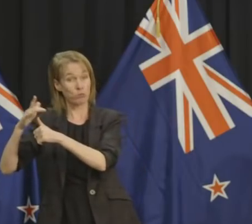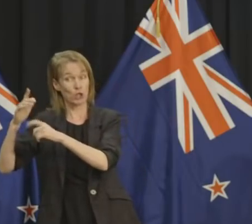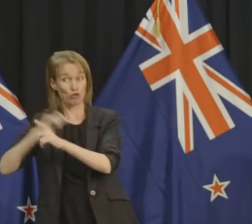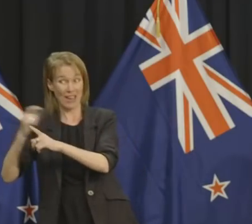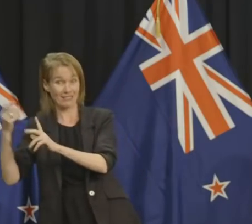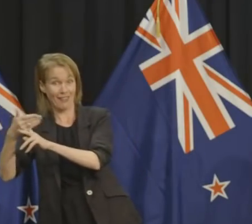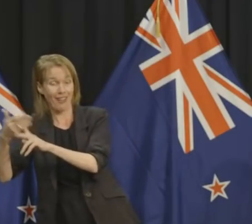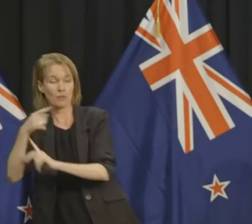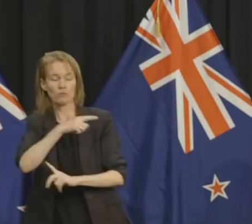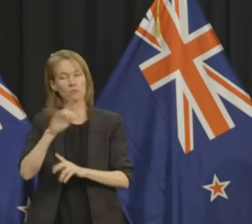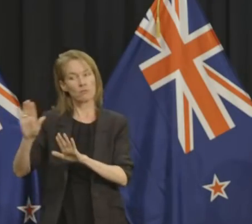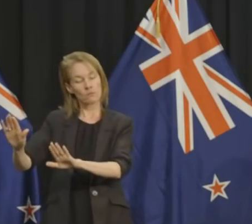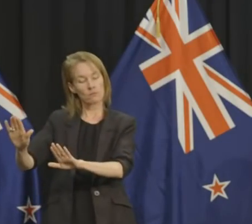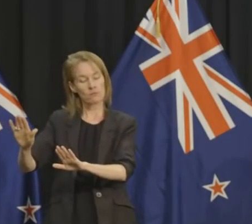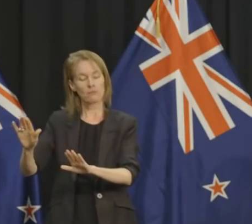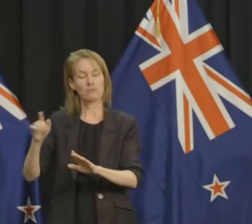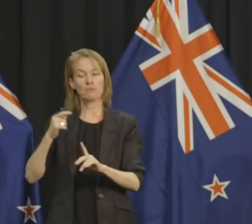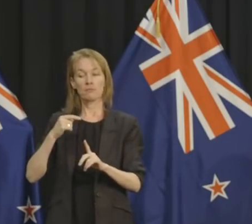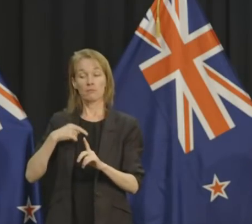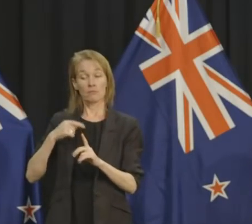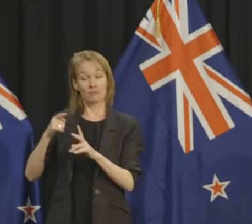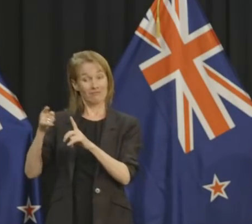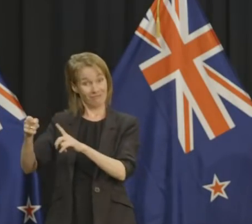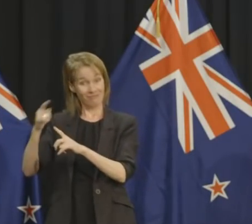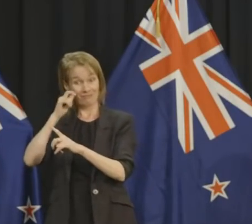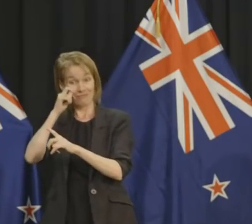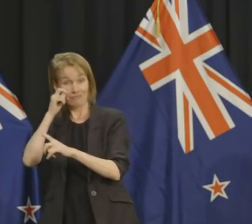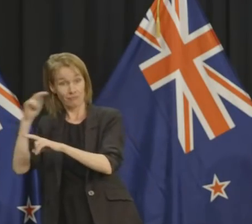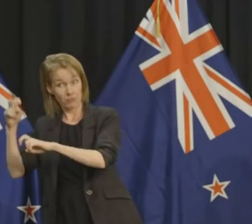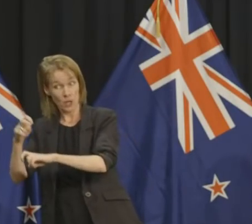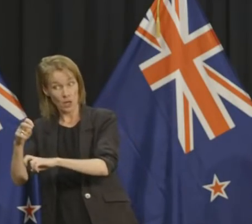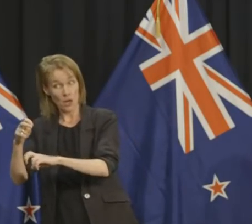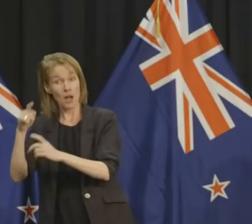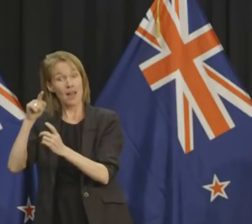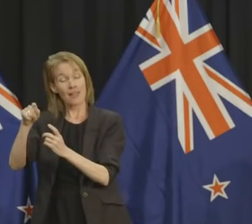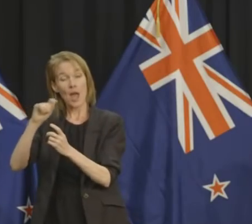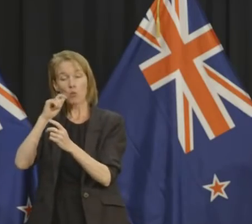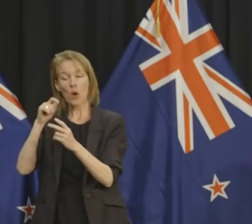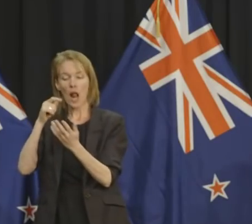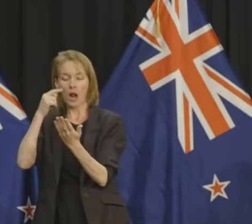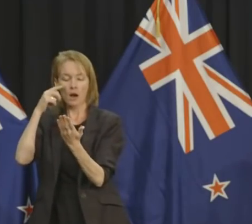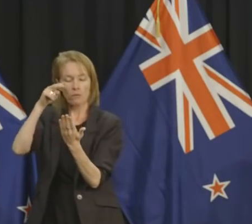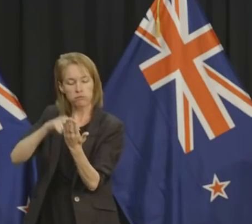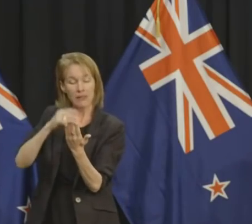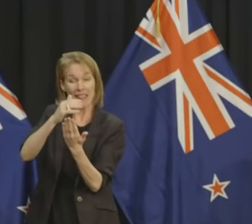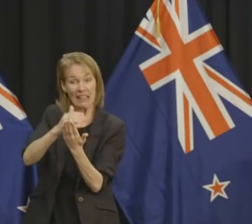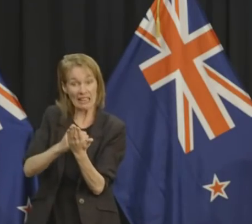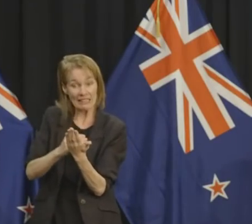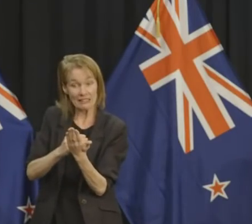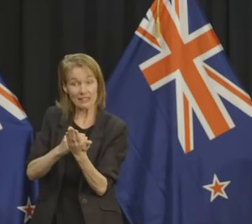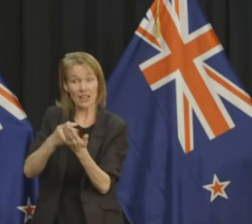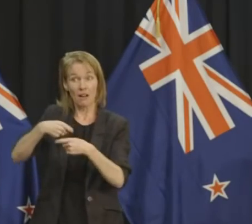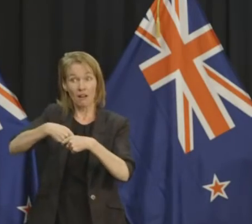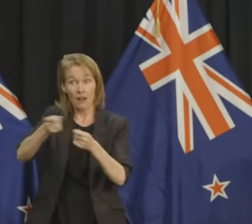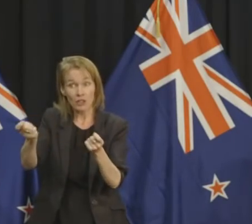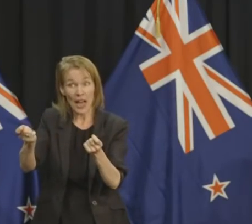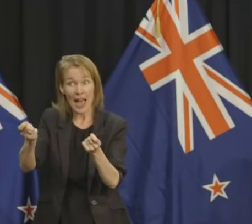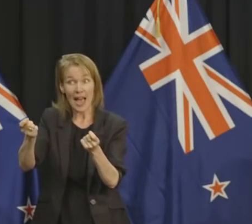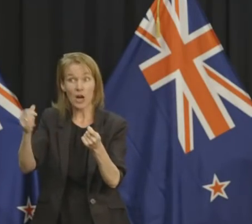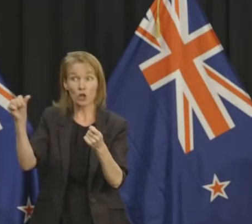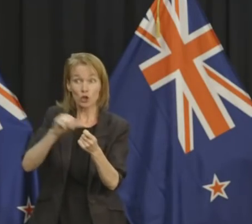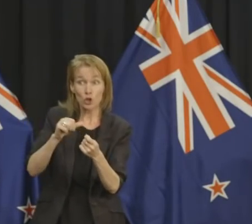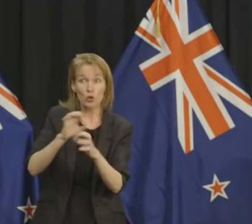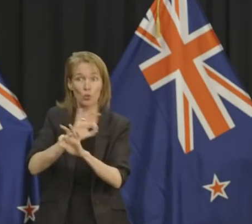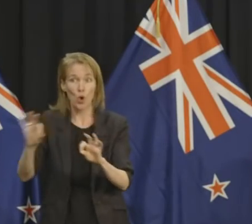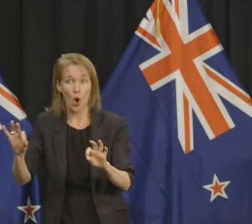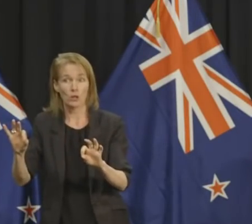at whether the distribution list for that information was appropriate. Have you asked for how many people were on that distribution